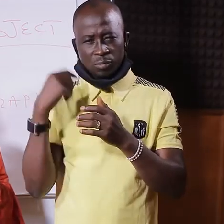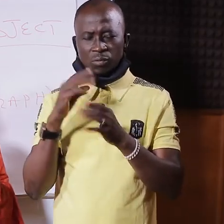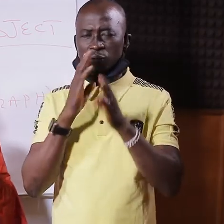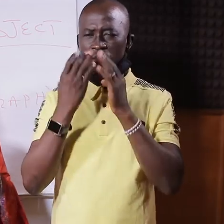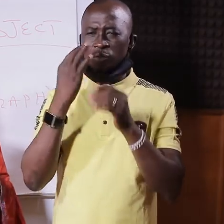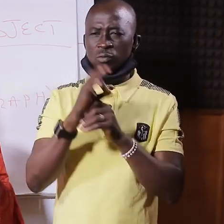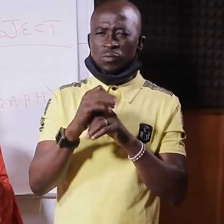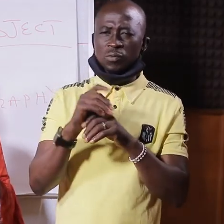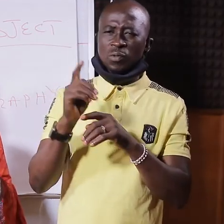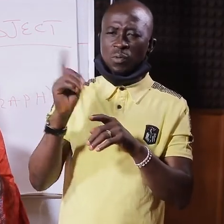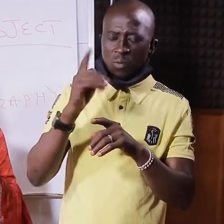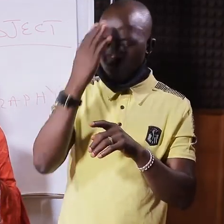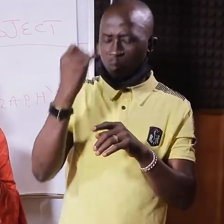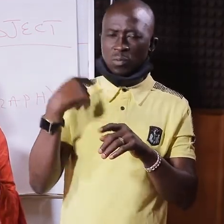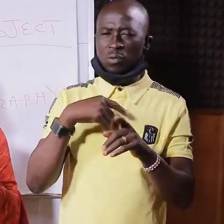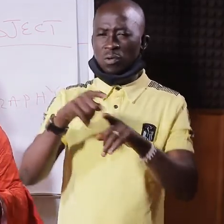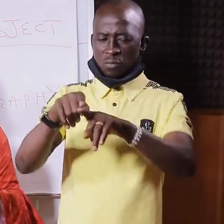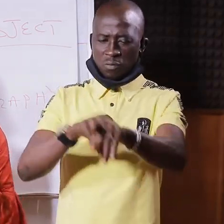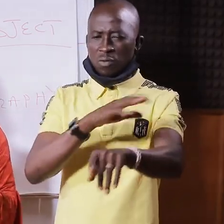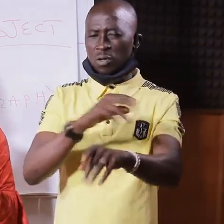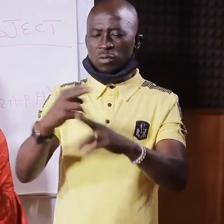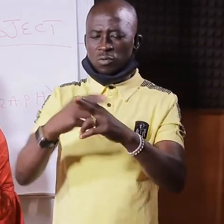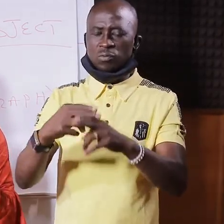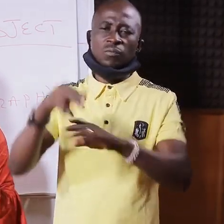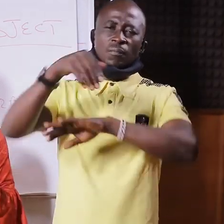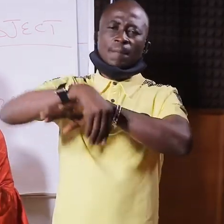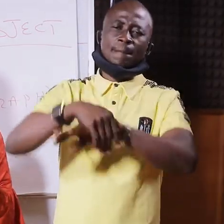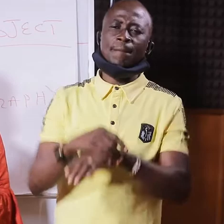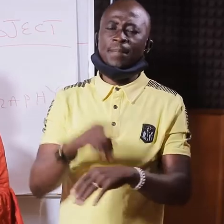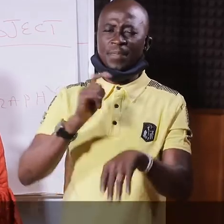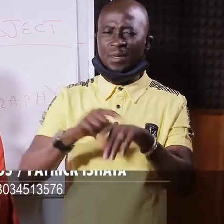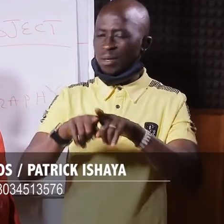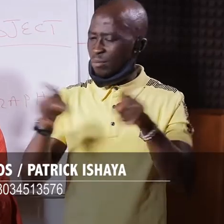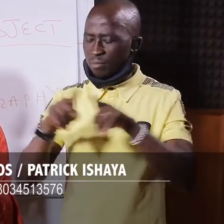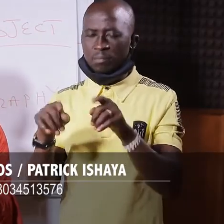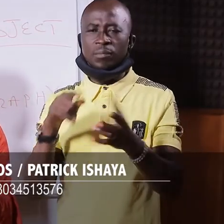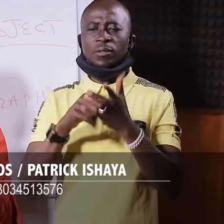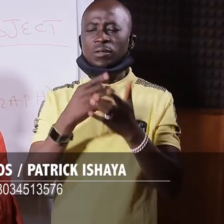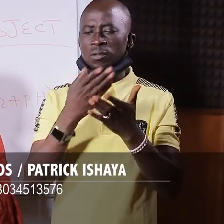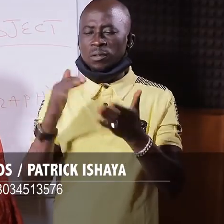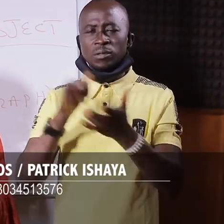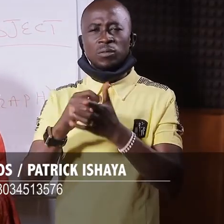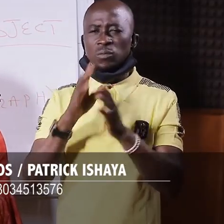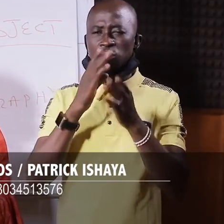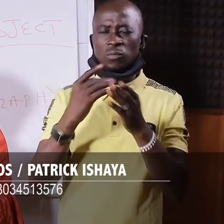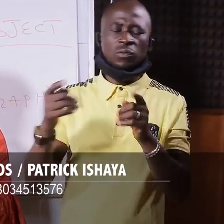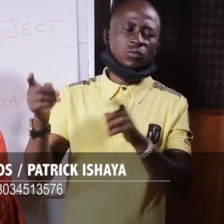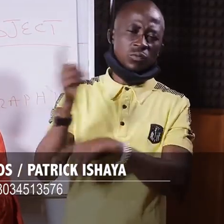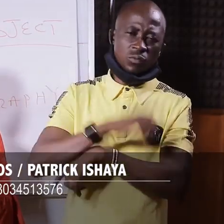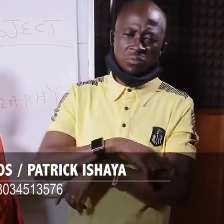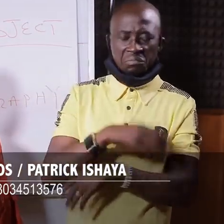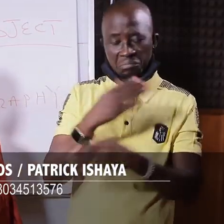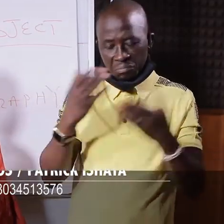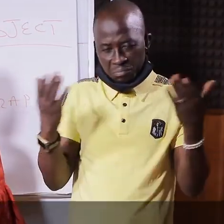we have longer days and shorter nights, time differences. So these are what we've talked about today.